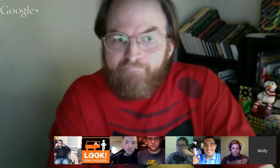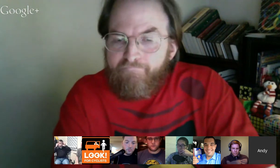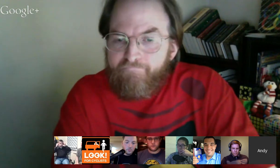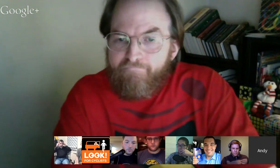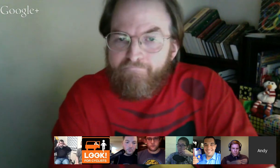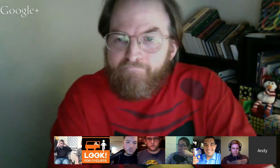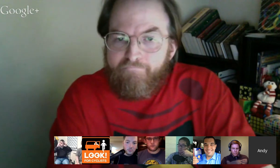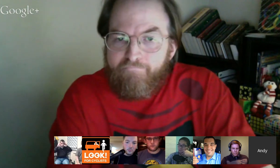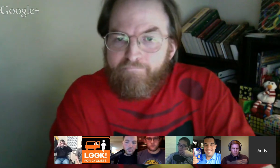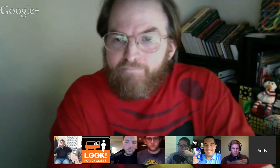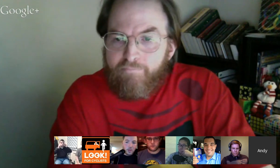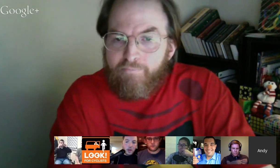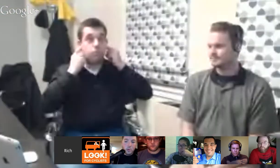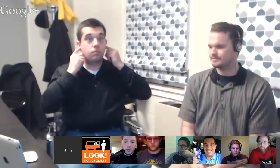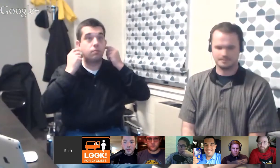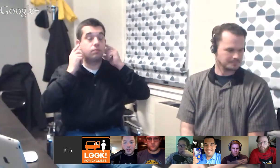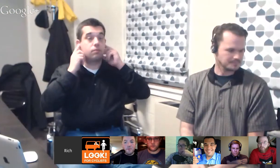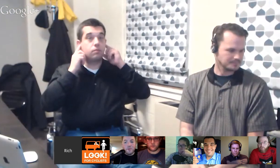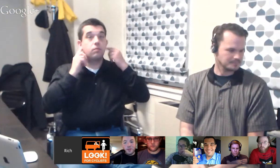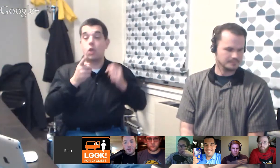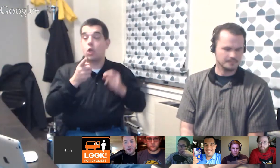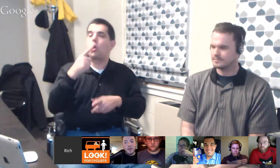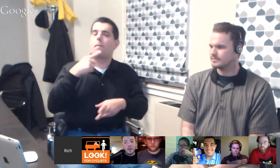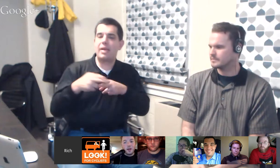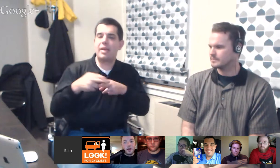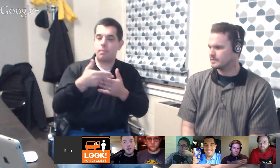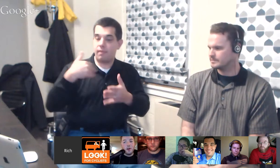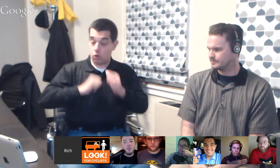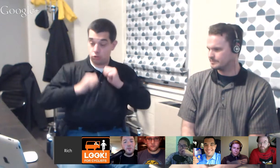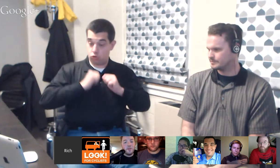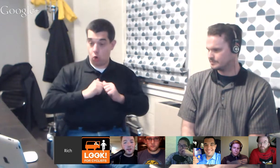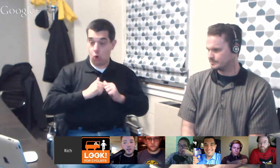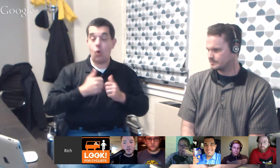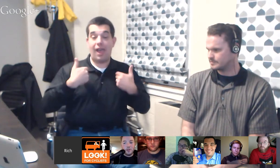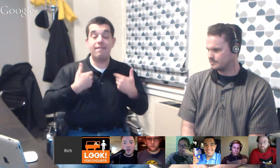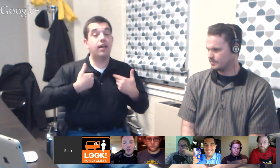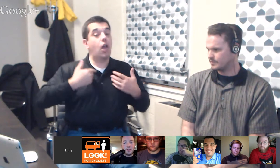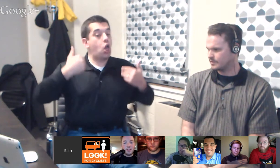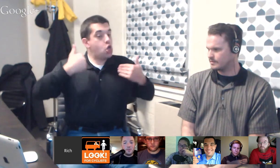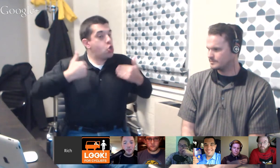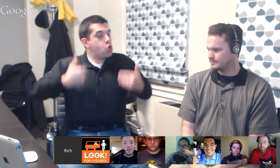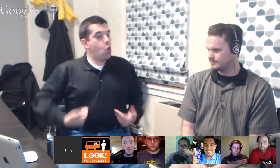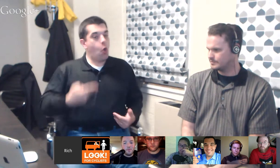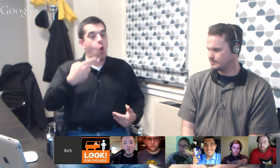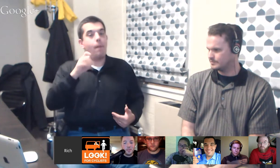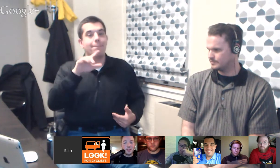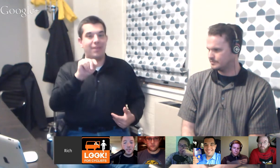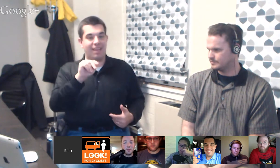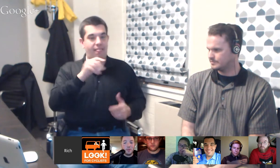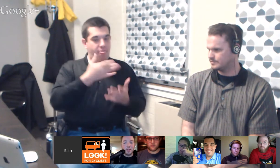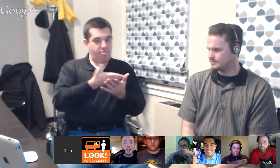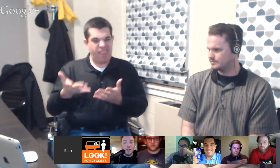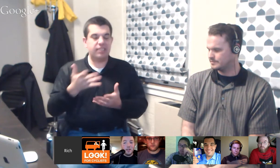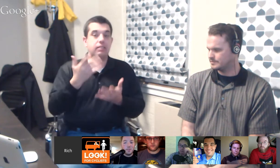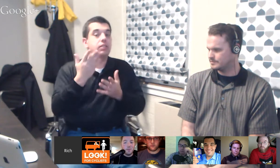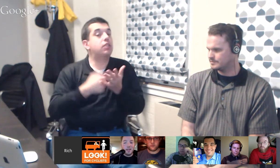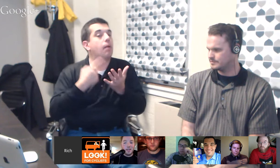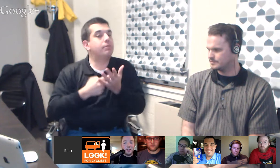thing. Well, you mentioned before the show that there are human factors that sometimes interfere with